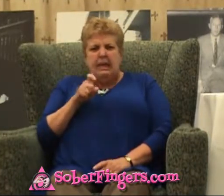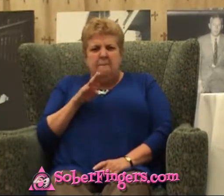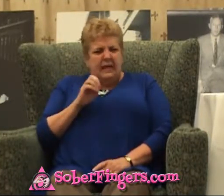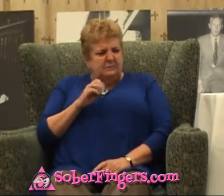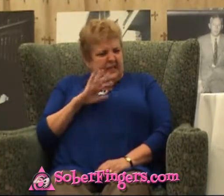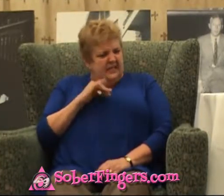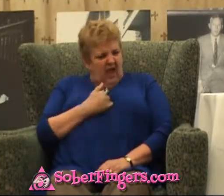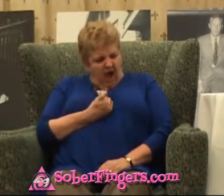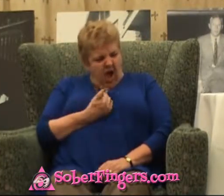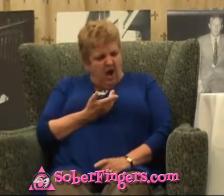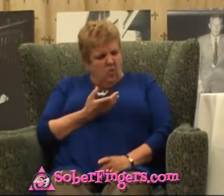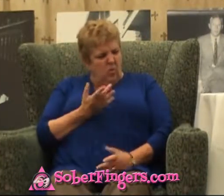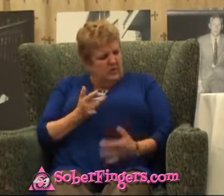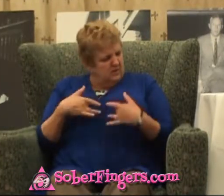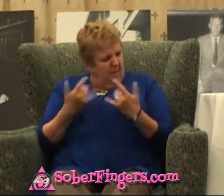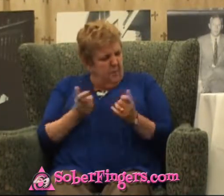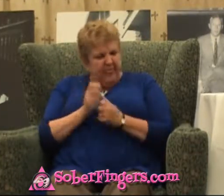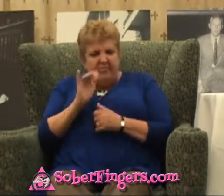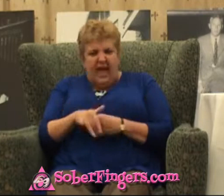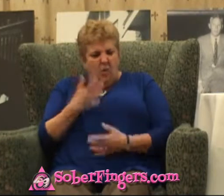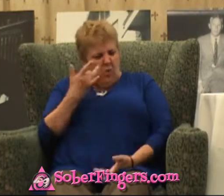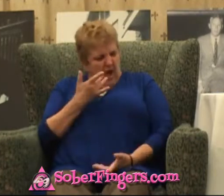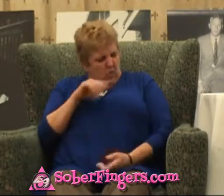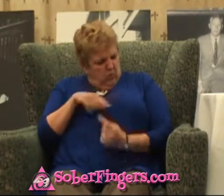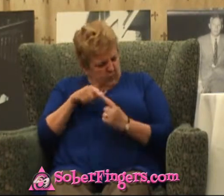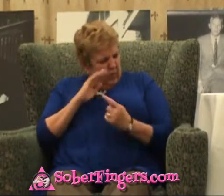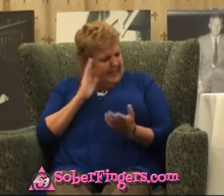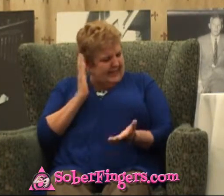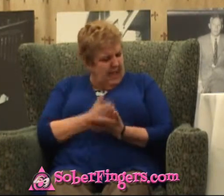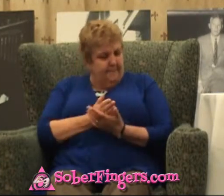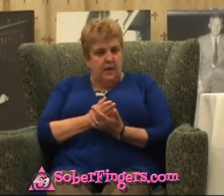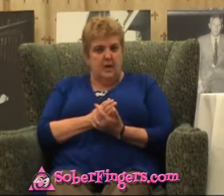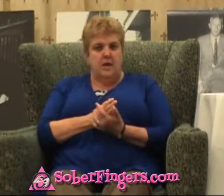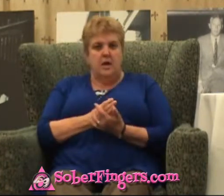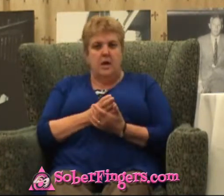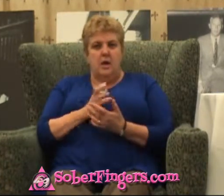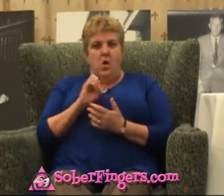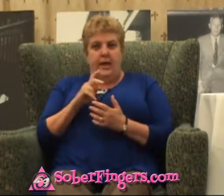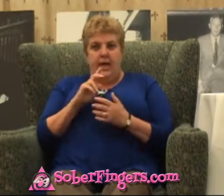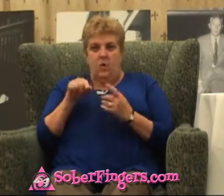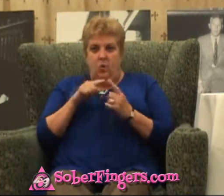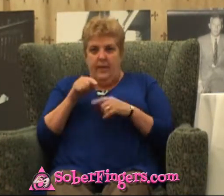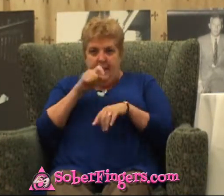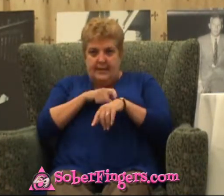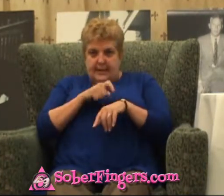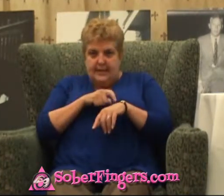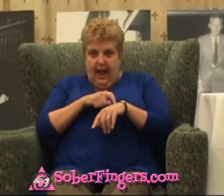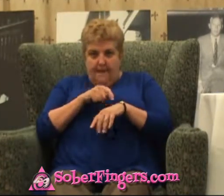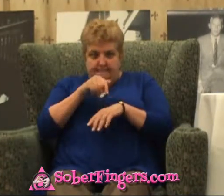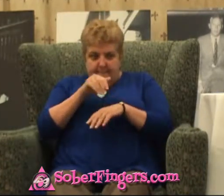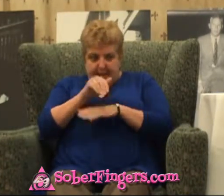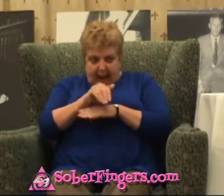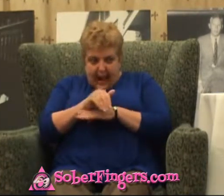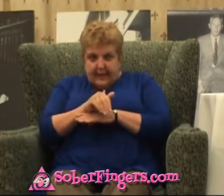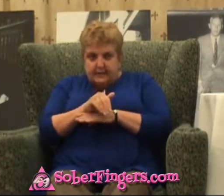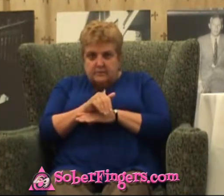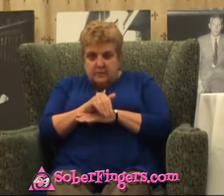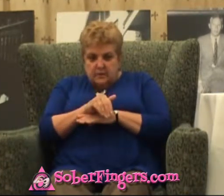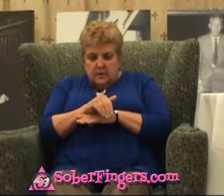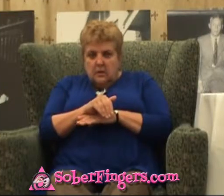What is up with this? And I remember thinking, all right, when nighttime comes, that thing has got to stop. So nightfall came, I